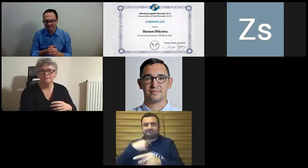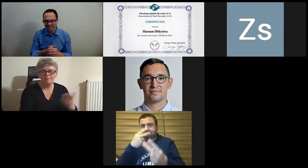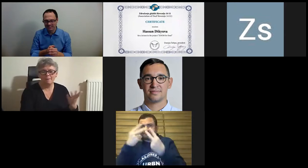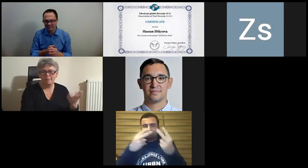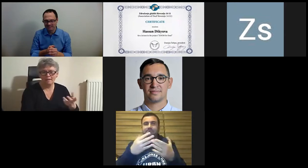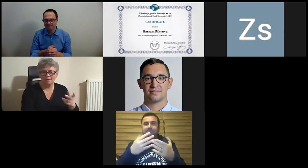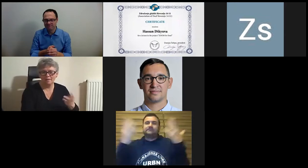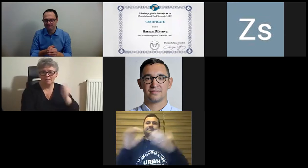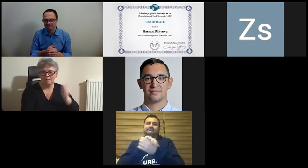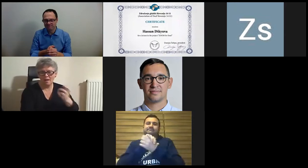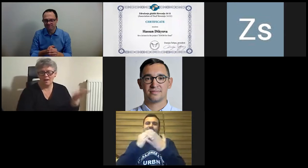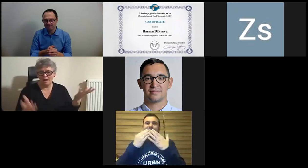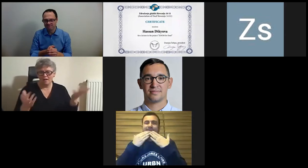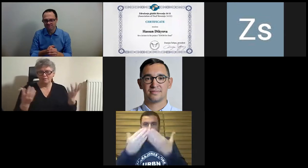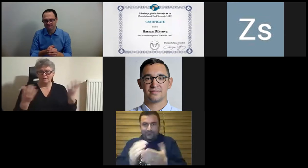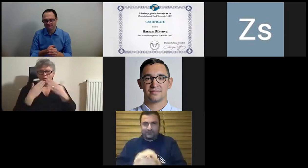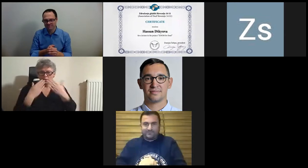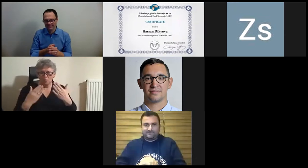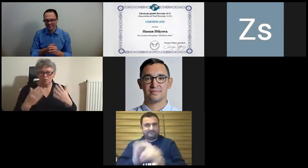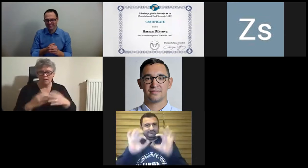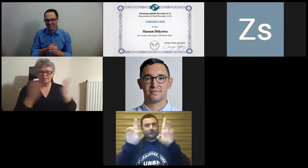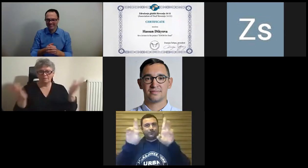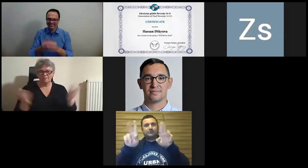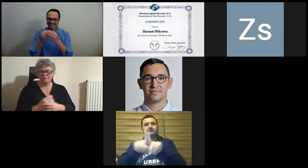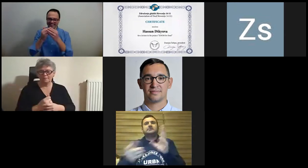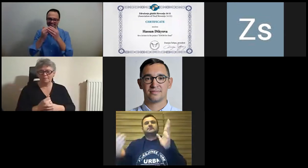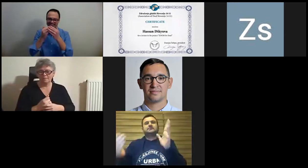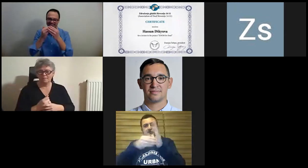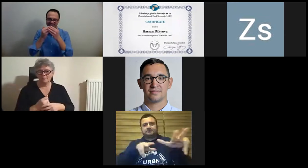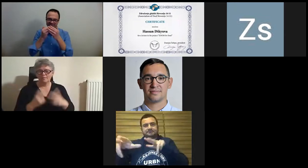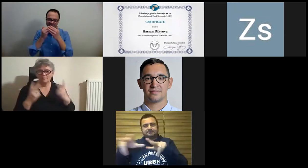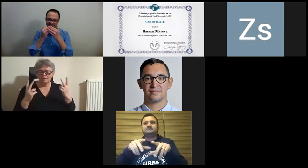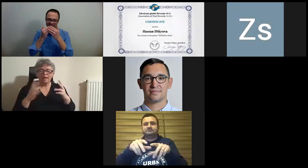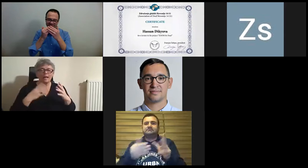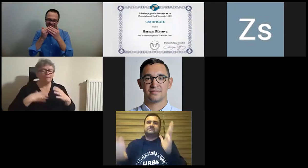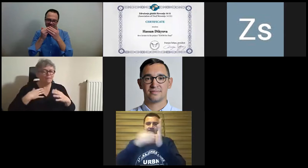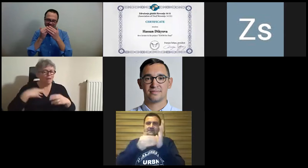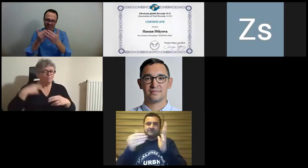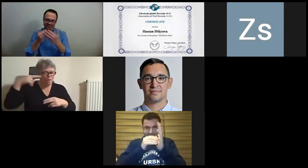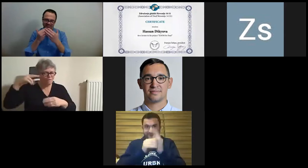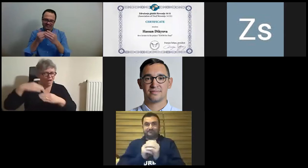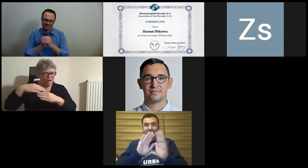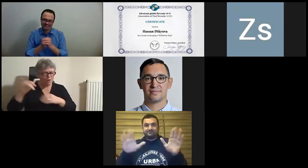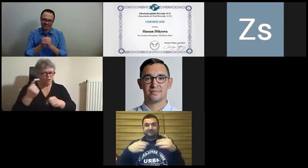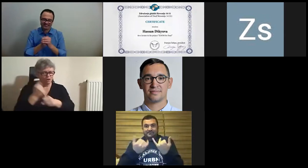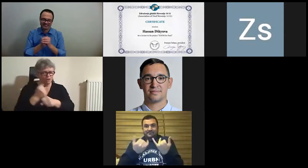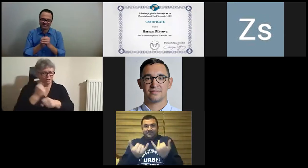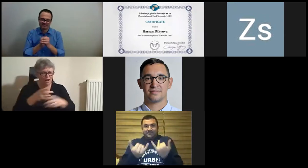all, for presenting us, for presenting this all on Zoom. Thank you so much for making this happen. I hope that we